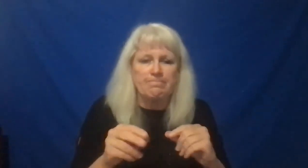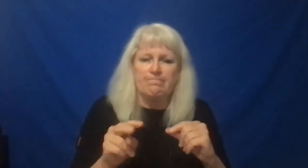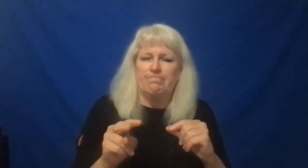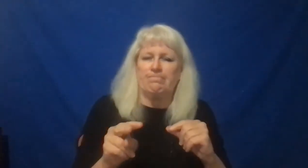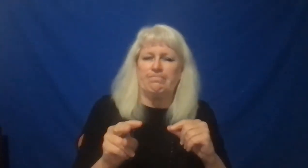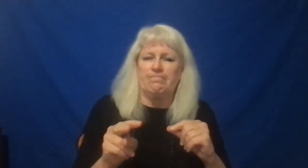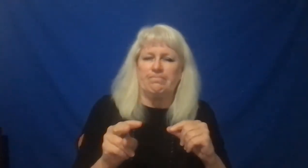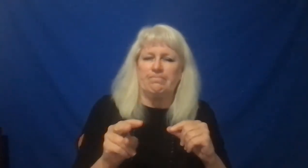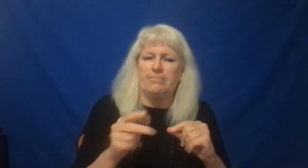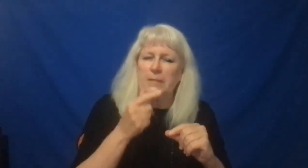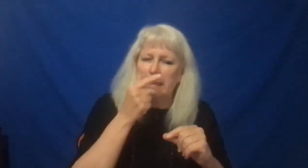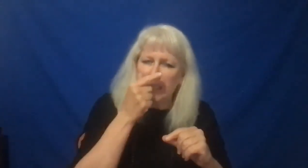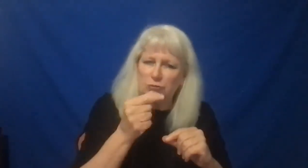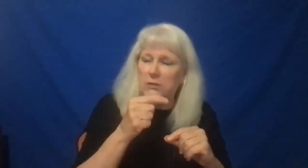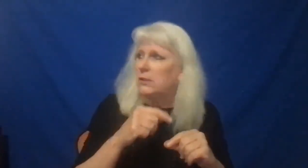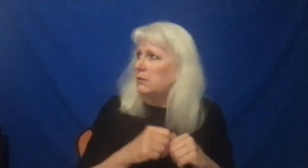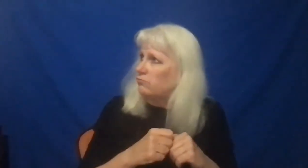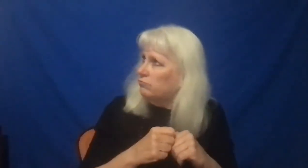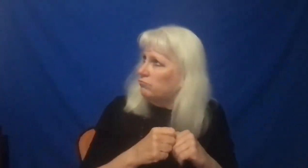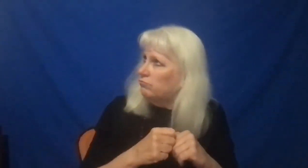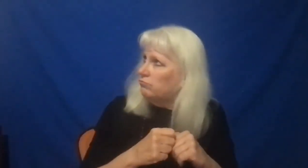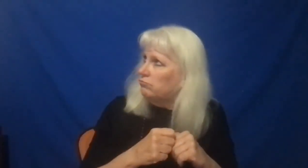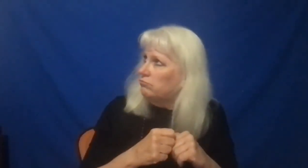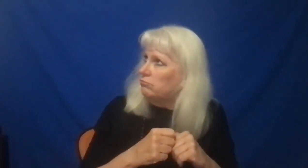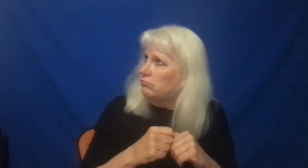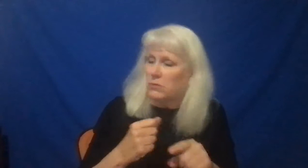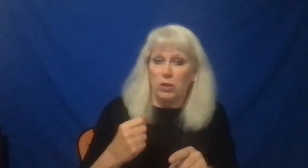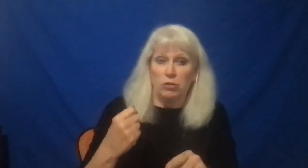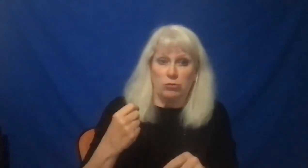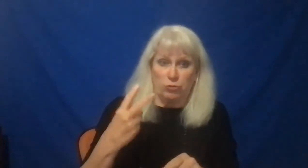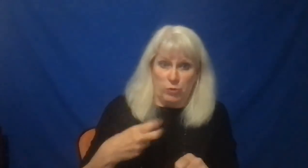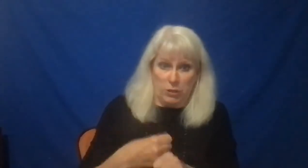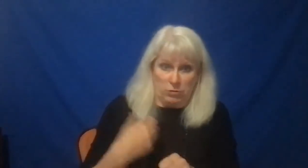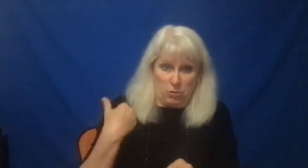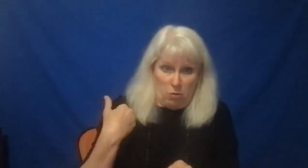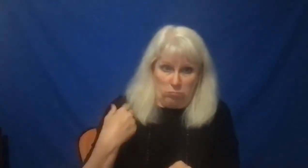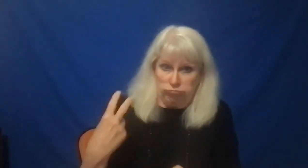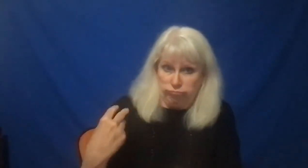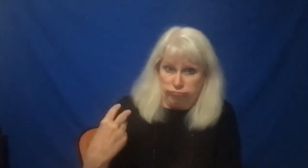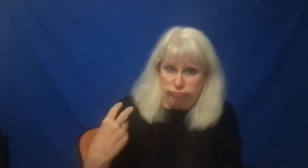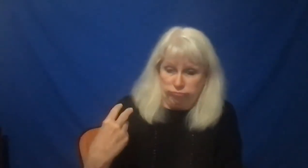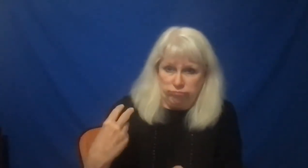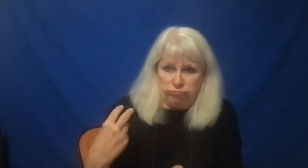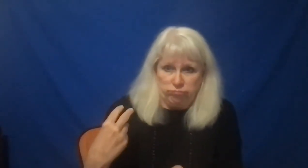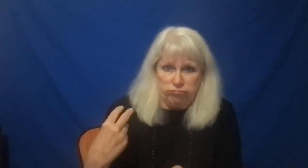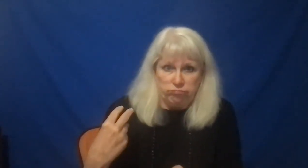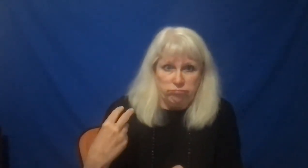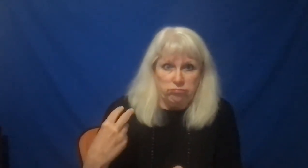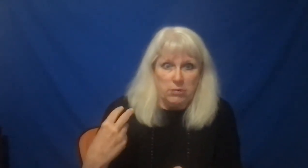ago, and my experiences 2 years ago have been so enriched by being